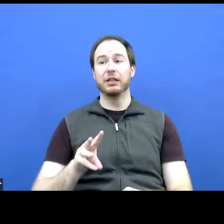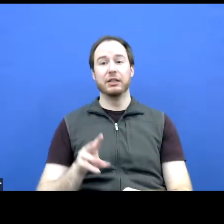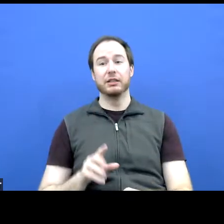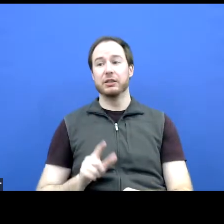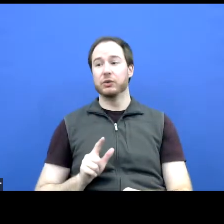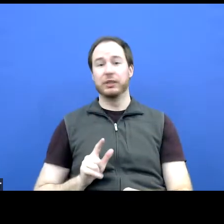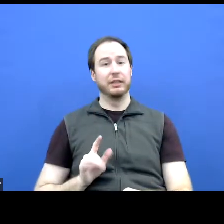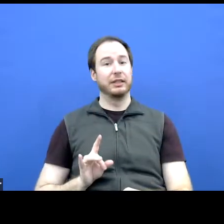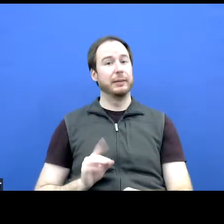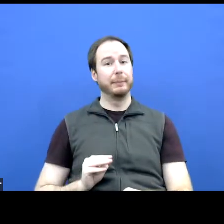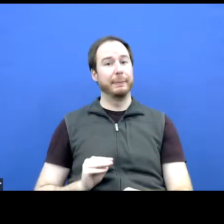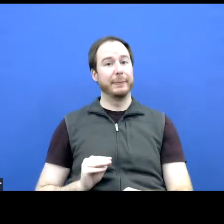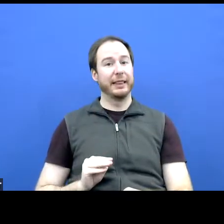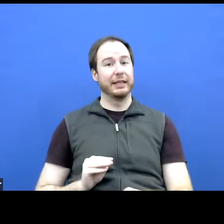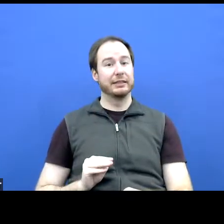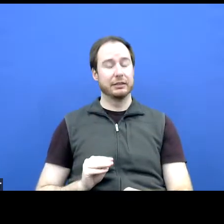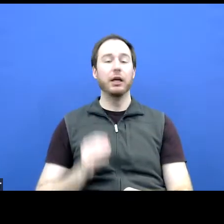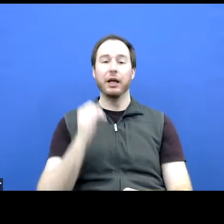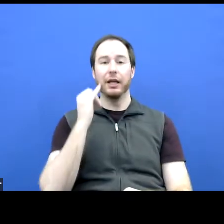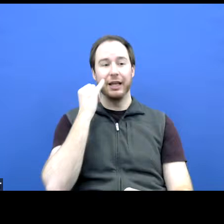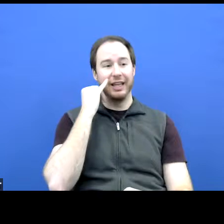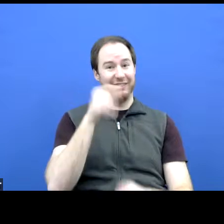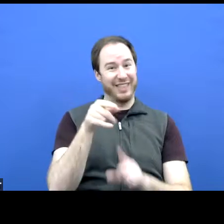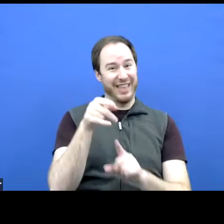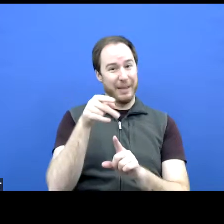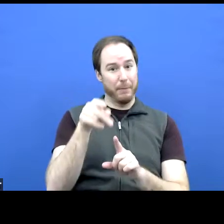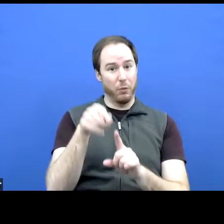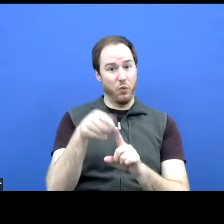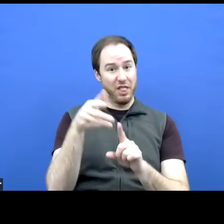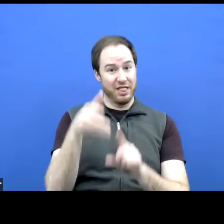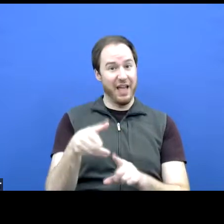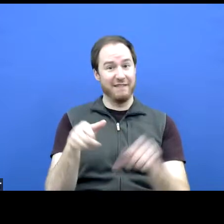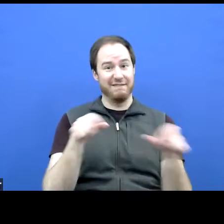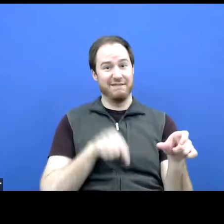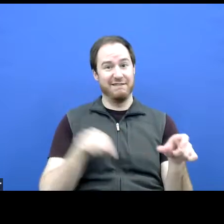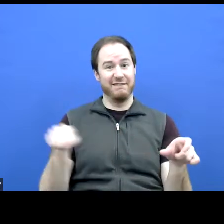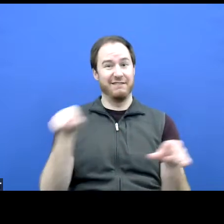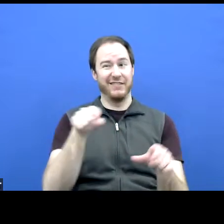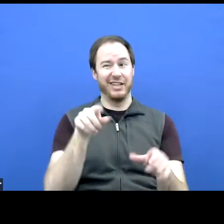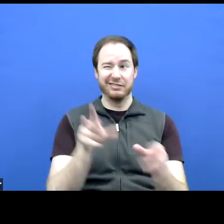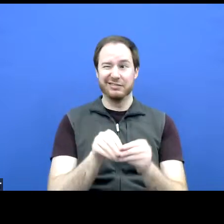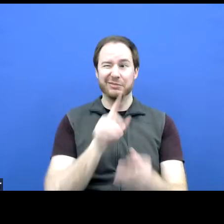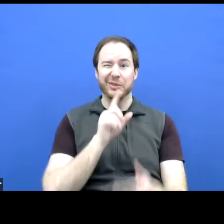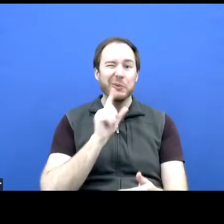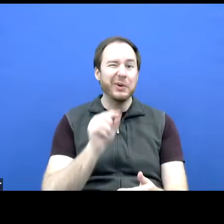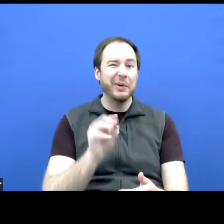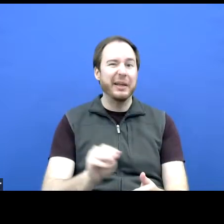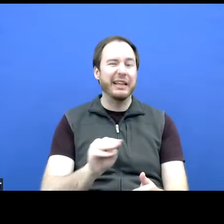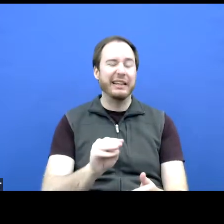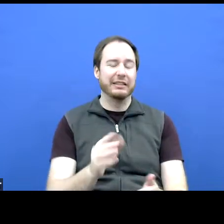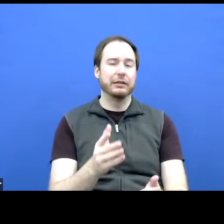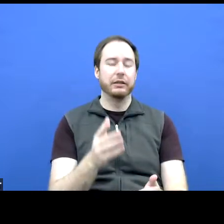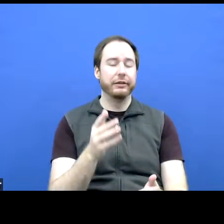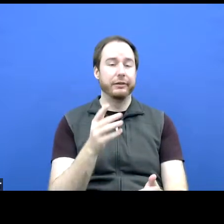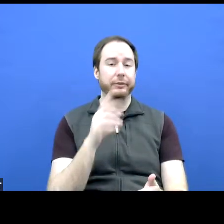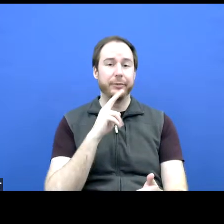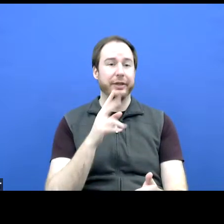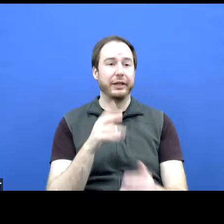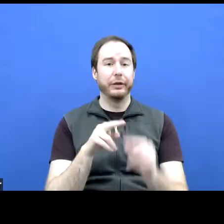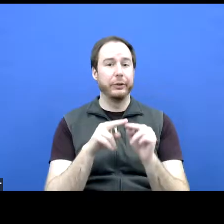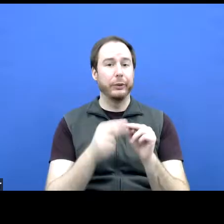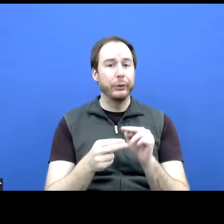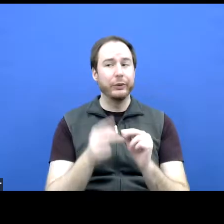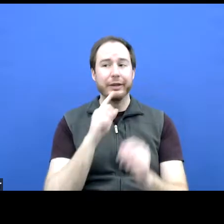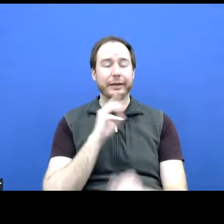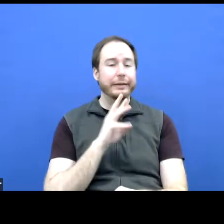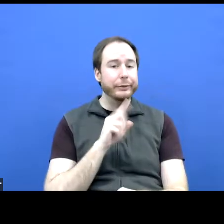28 million. If you add up the purple that's remaining, they come in at about 20 million. So we're only losing about 6 to